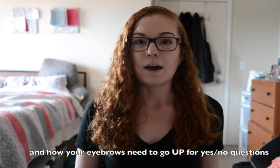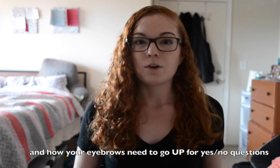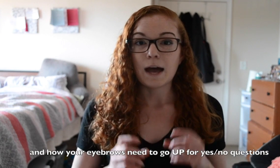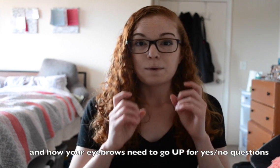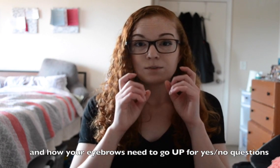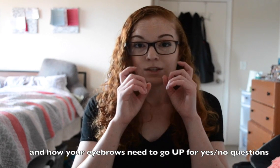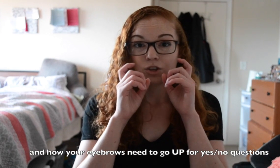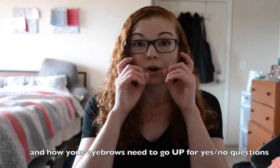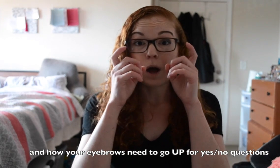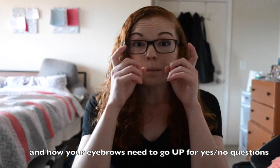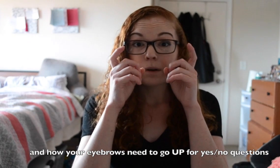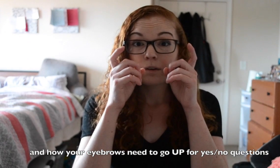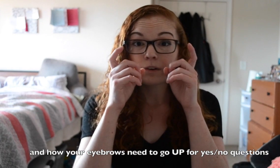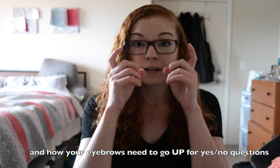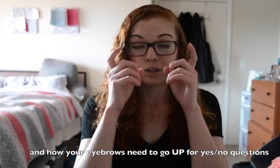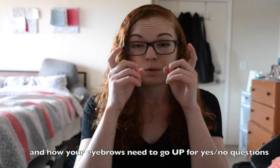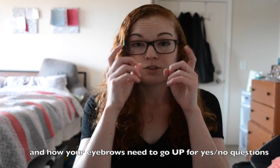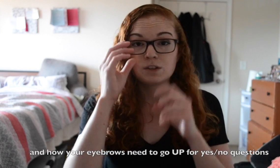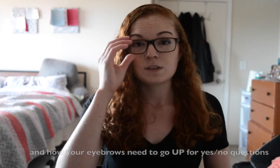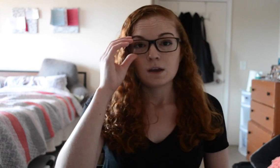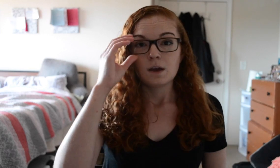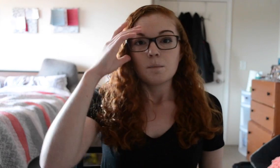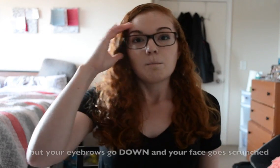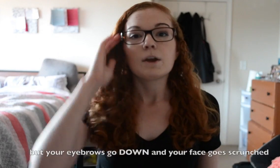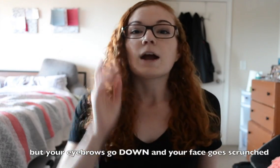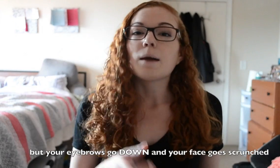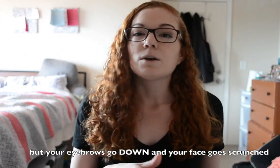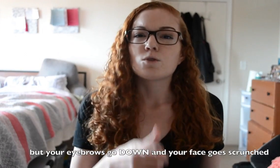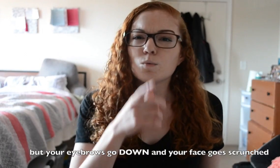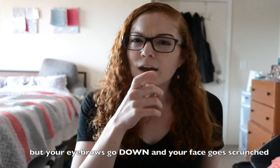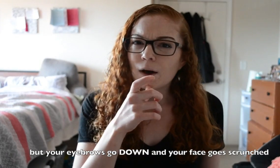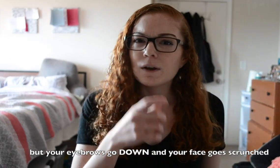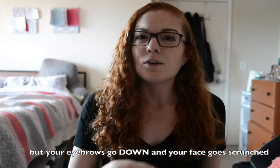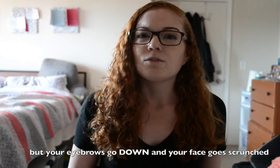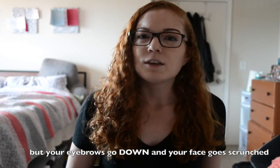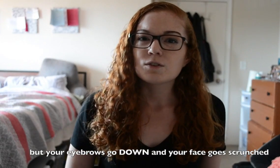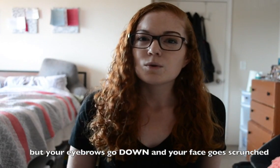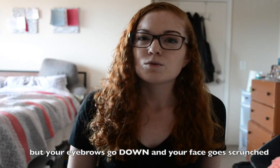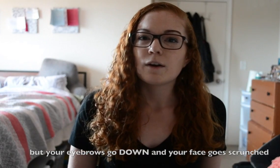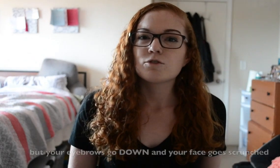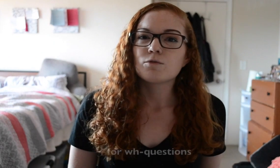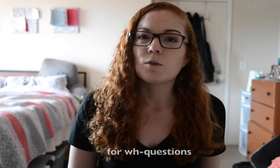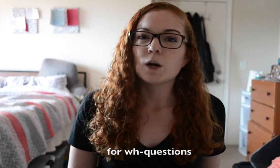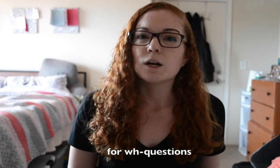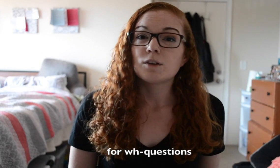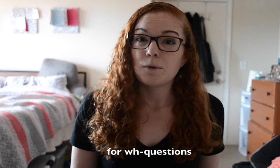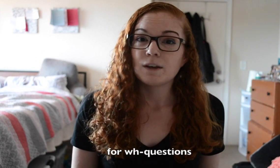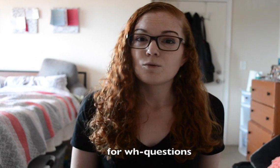your eyebrows need to go up for yes/no questions, but your eyebrows go down and your face goes scrunch for WH